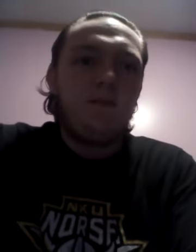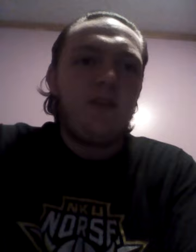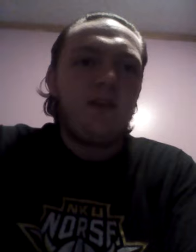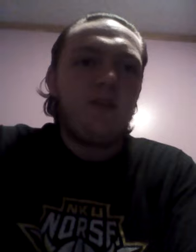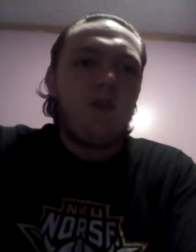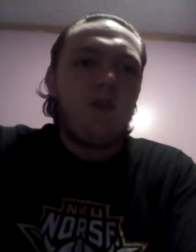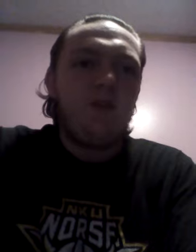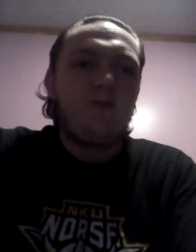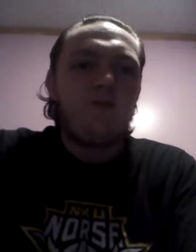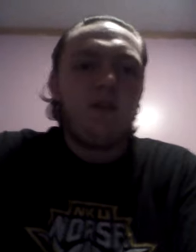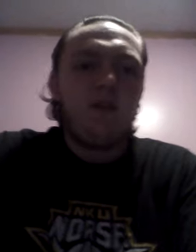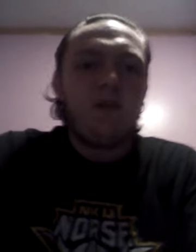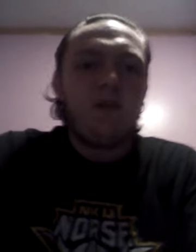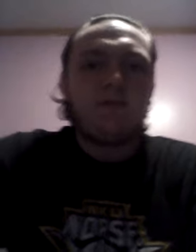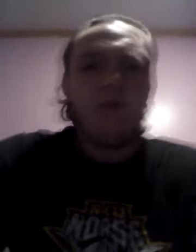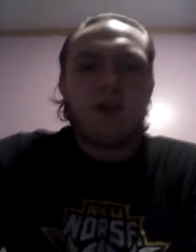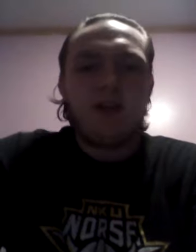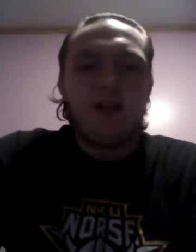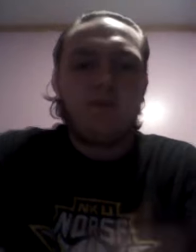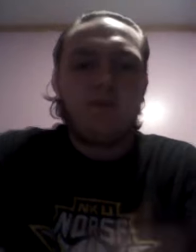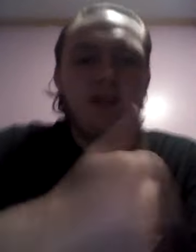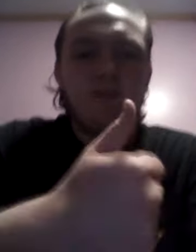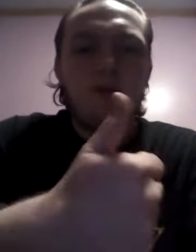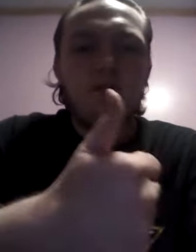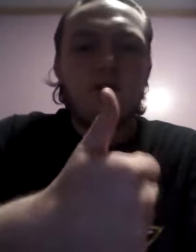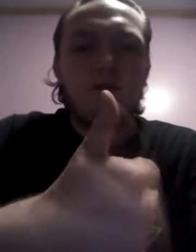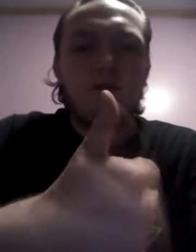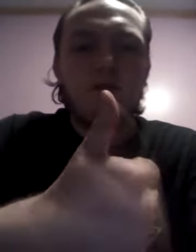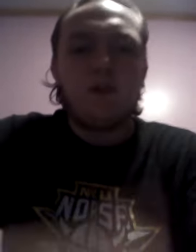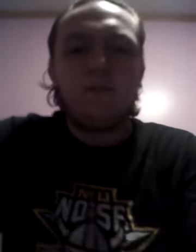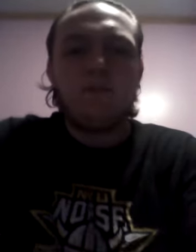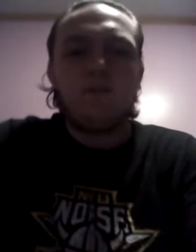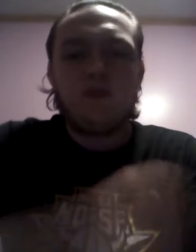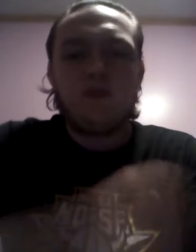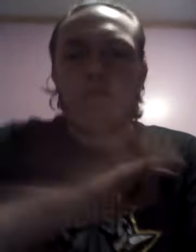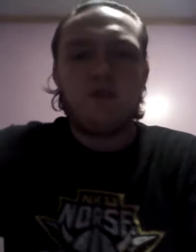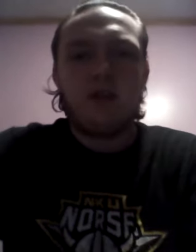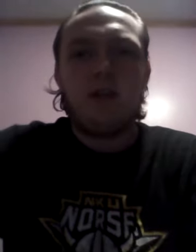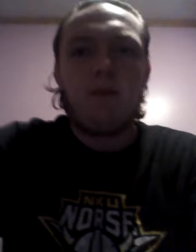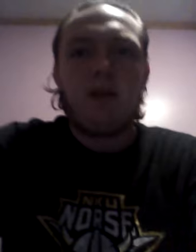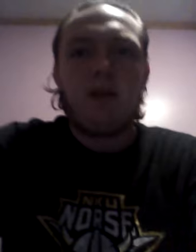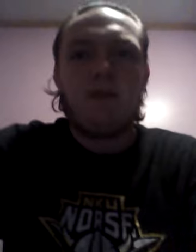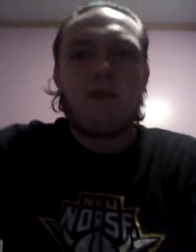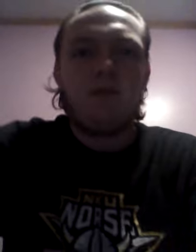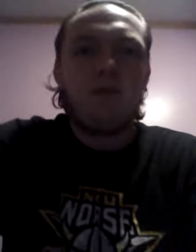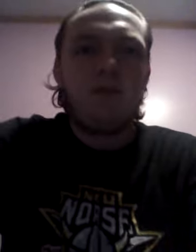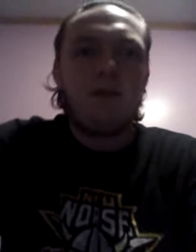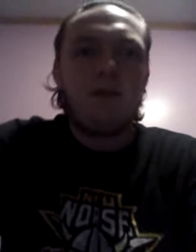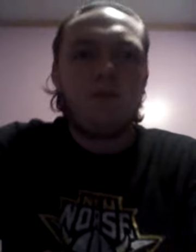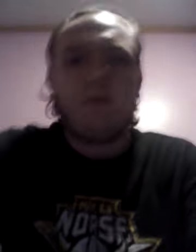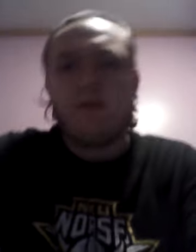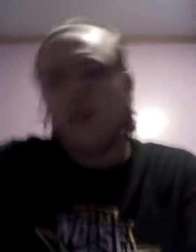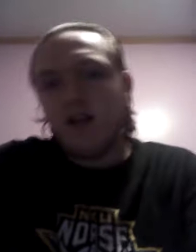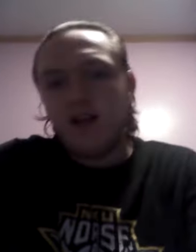Thank you all for very much for watching, and please support us with a thumbs up. I'm just kidding, I'm not begging for it. But if you did like it